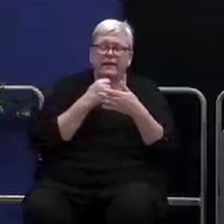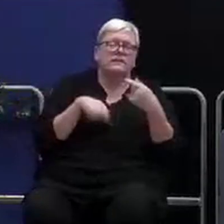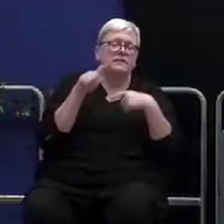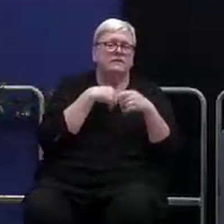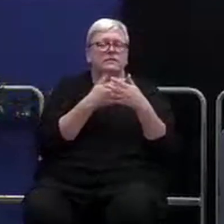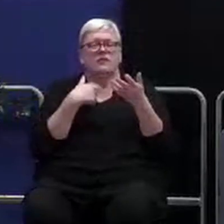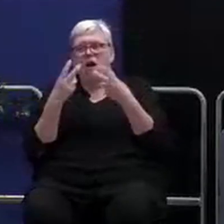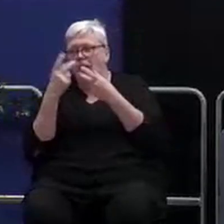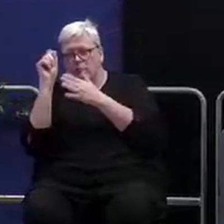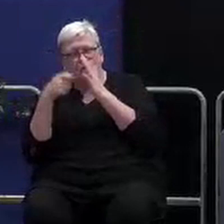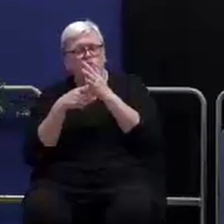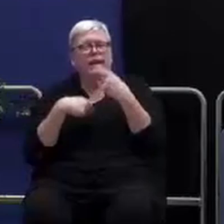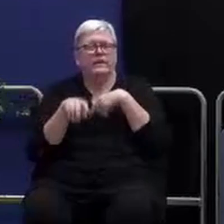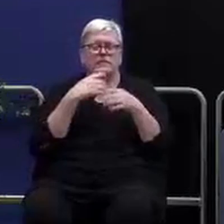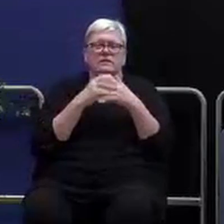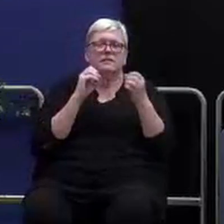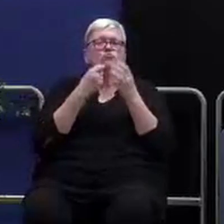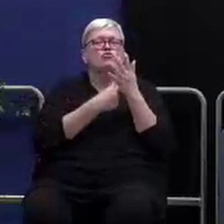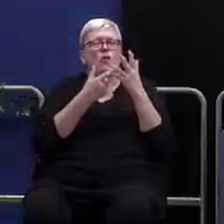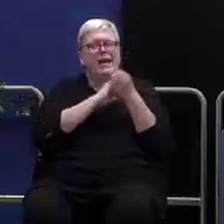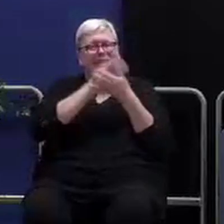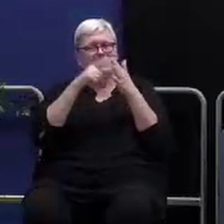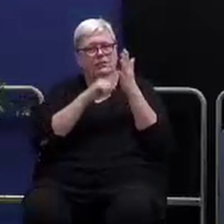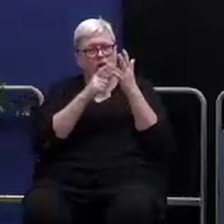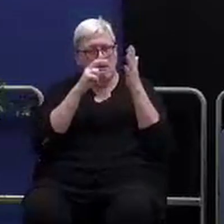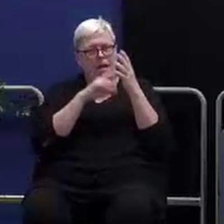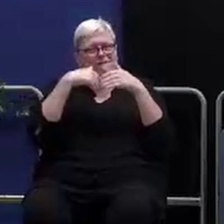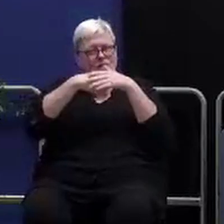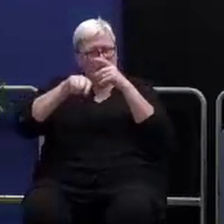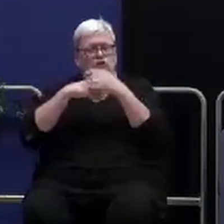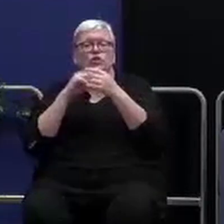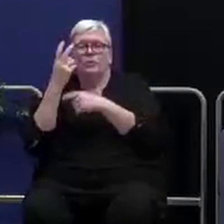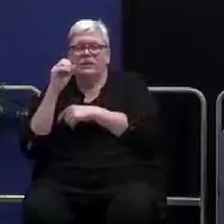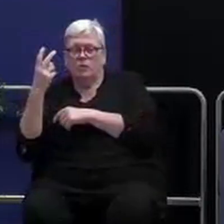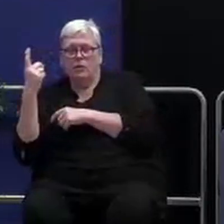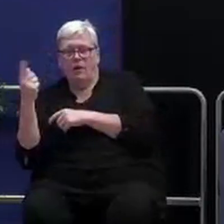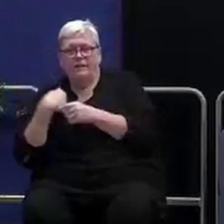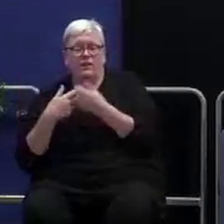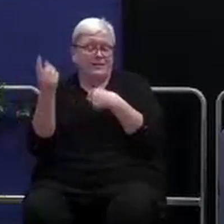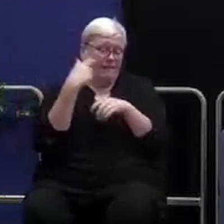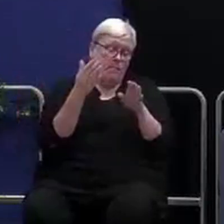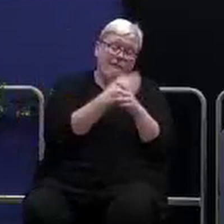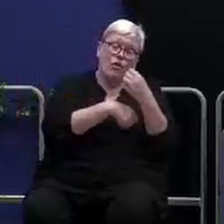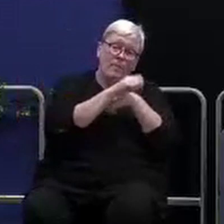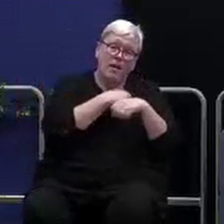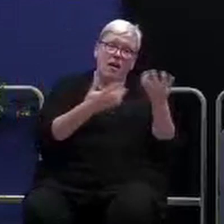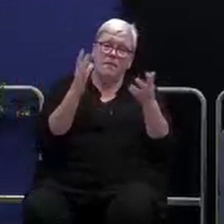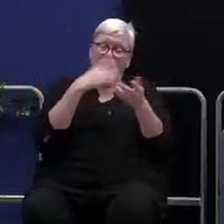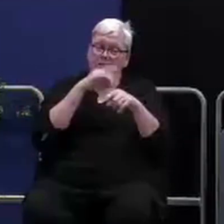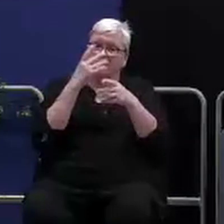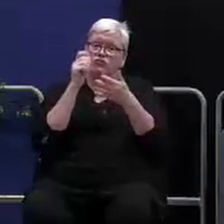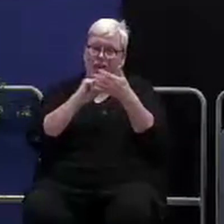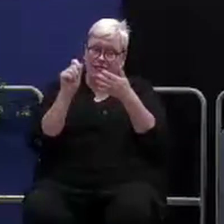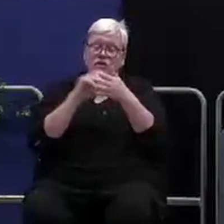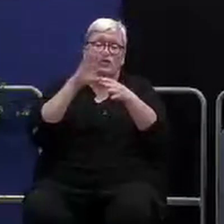Unmother project at the Brighton Fringe 2021. Before becoming a writer, she was a doctor and a research scientist. Today she'll be talking